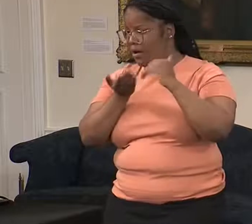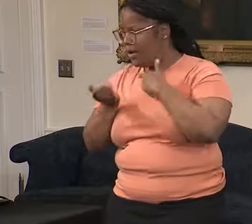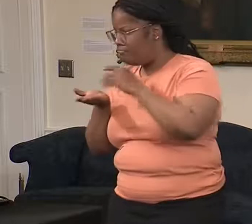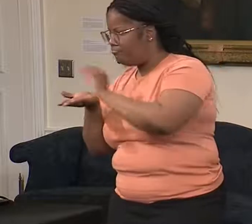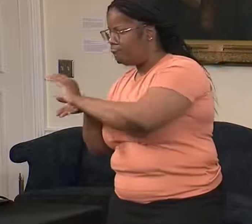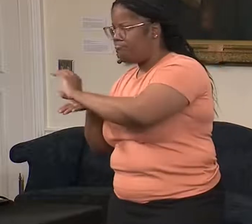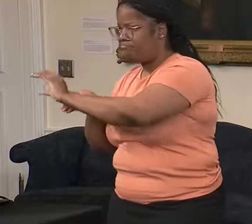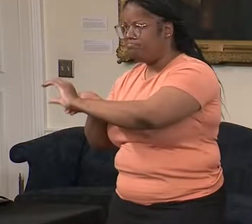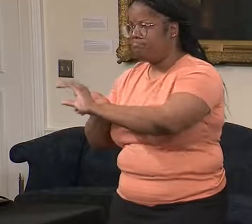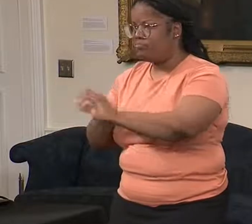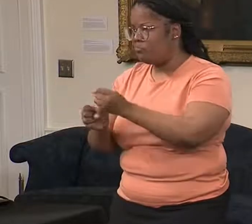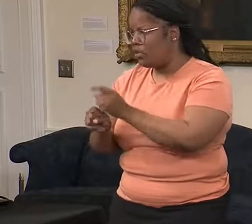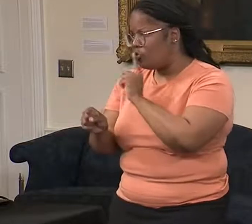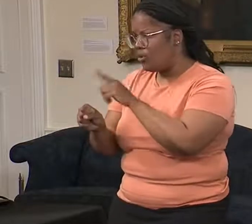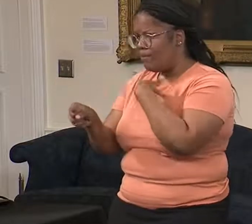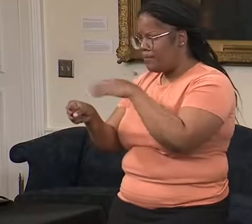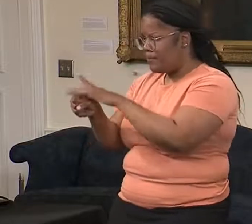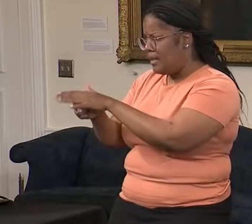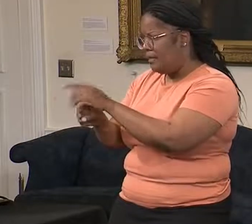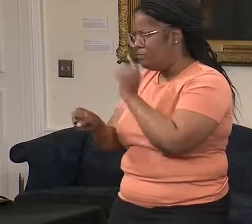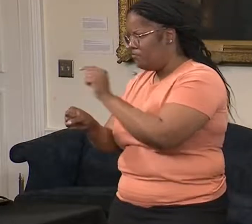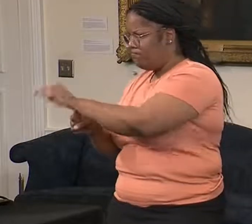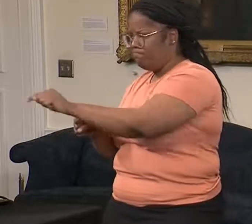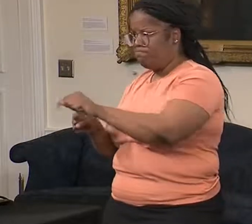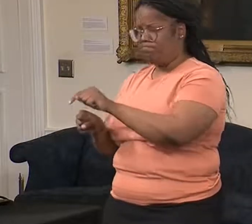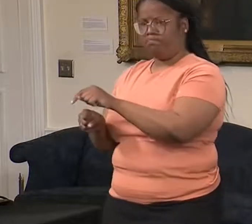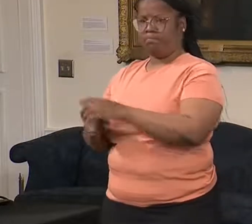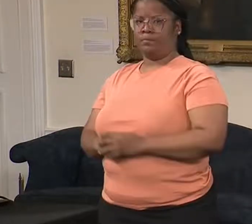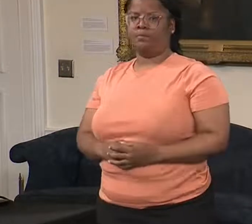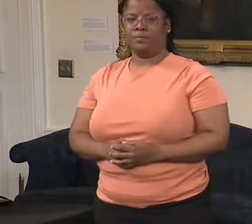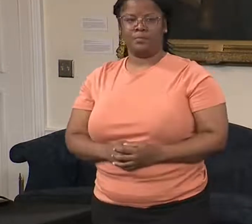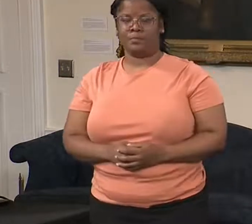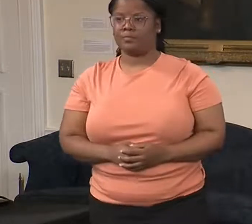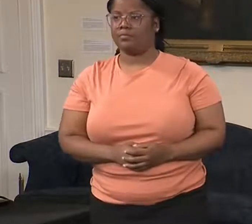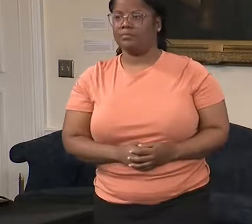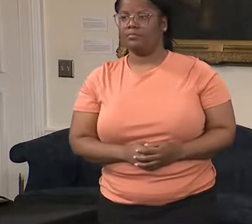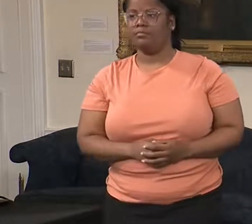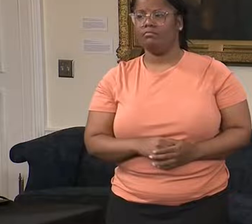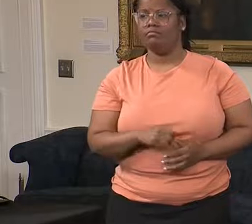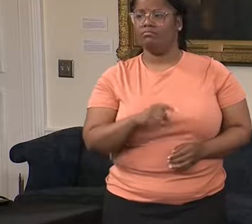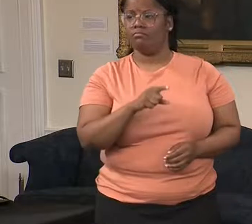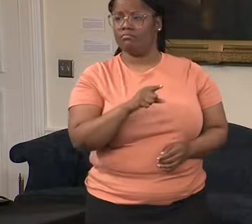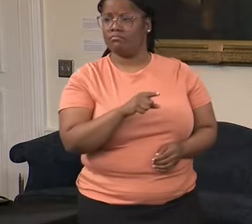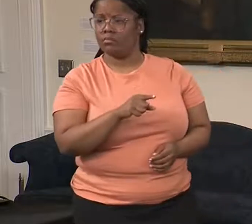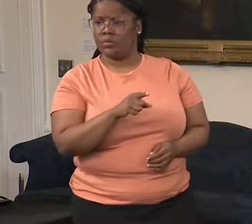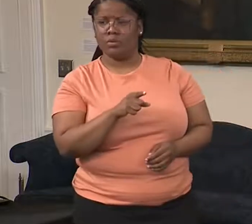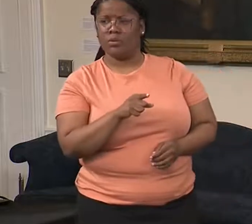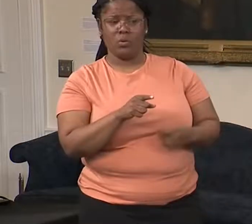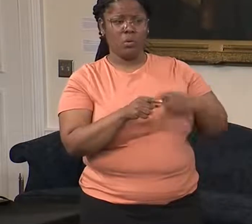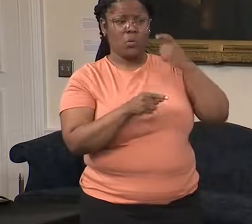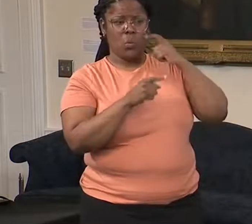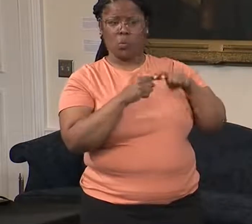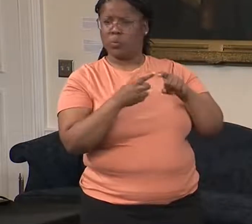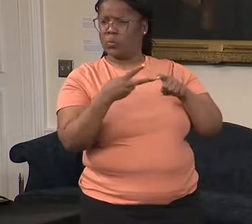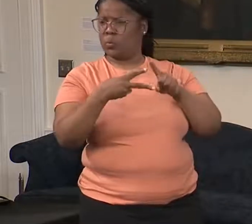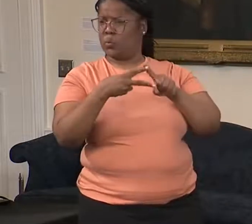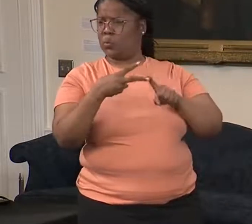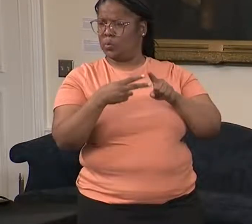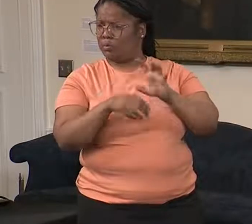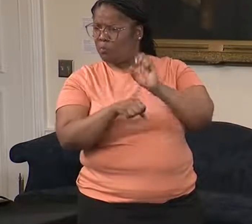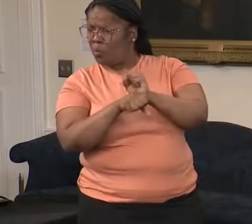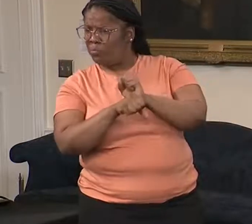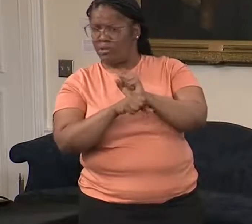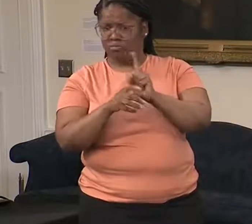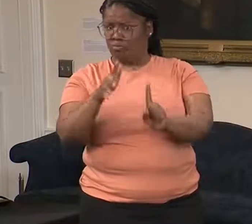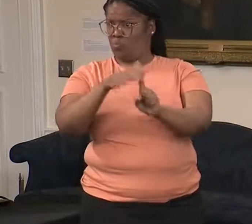will. Are you concerned with the cost of walk-ups? No, we're hoping for that,